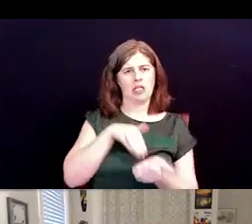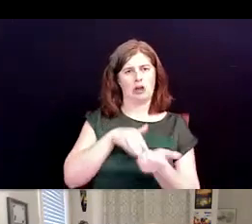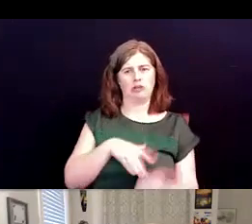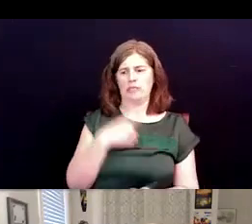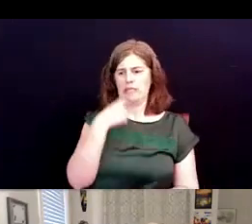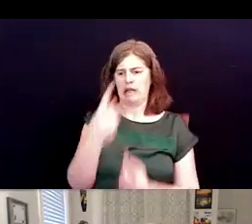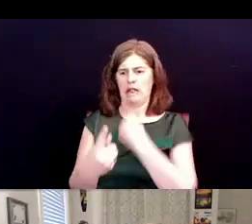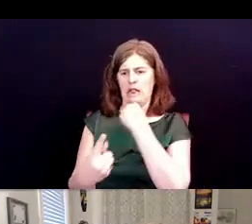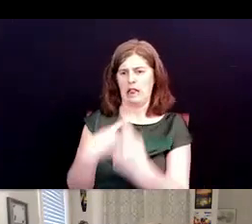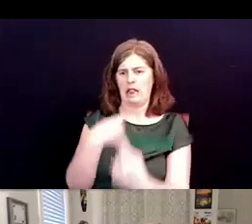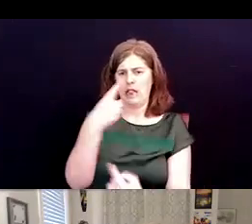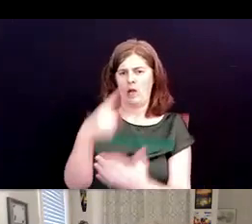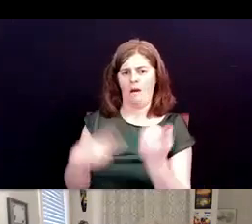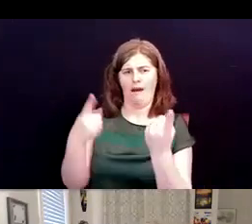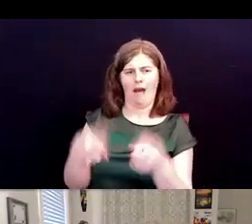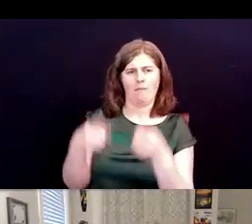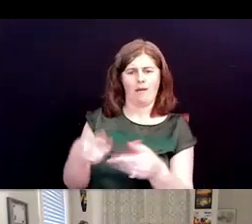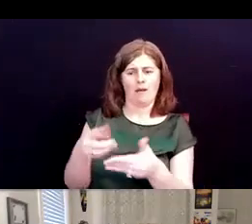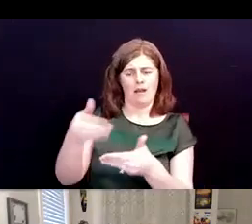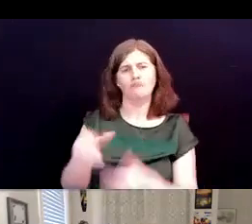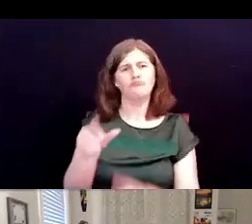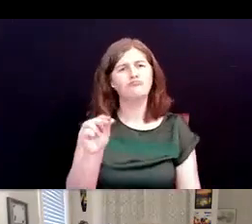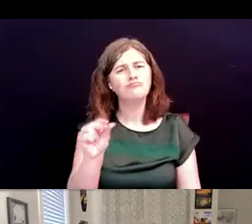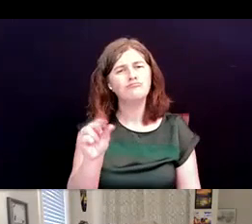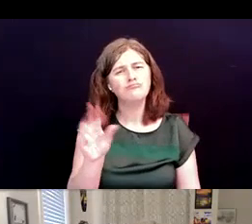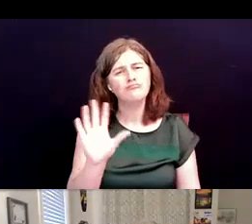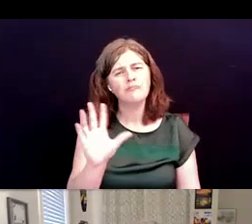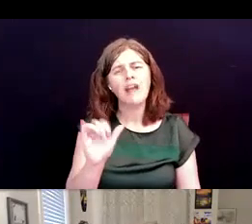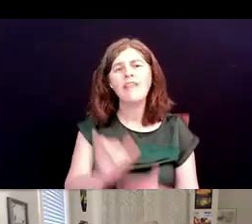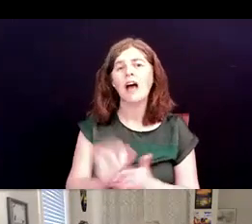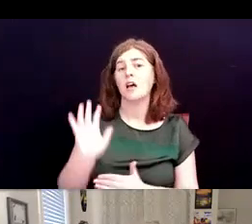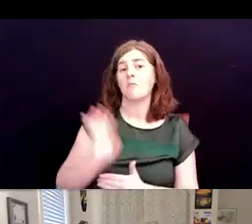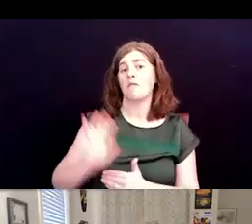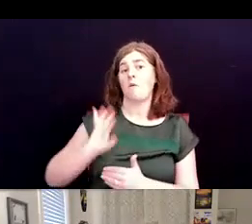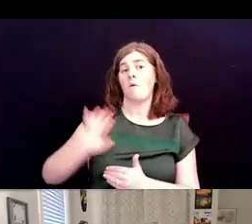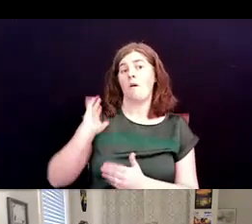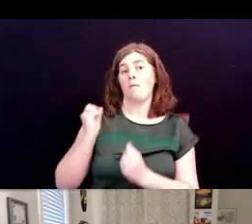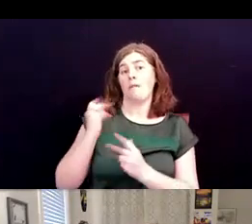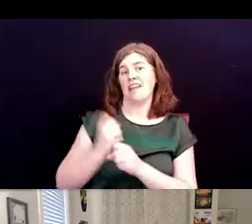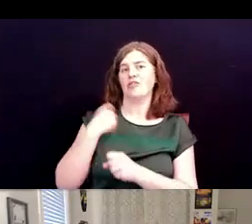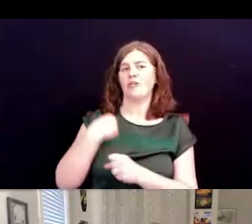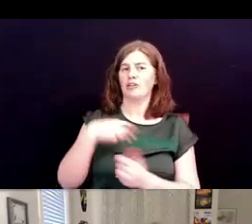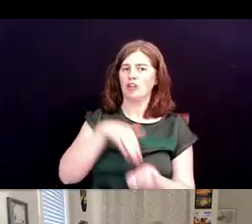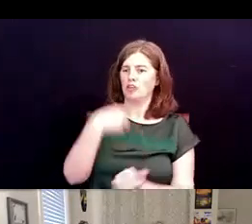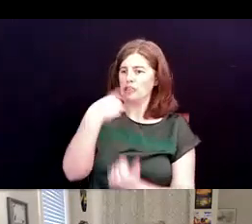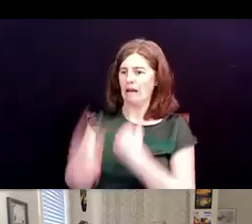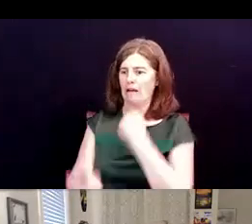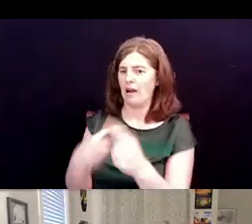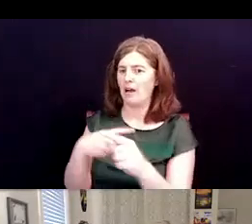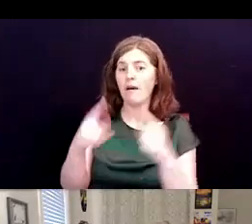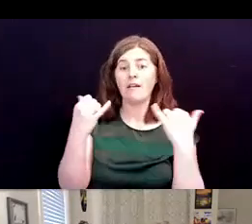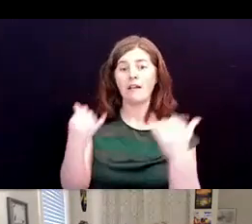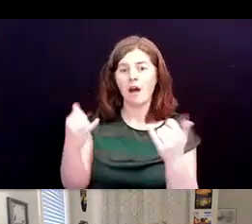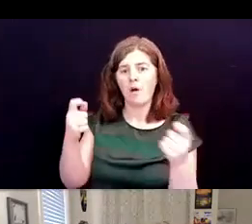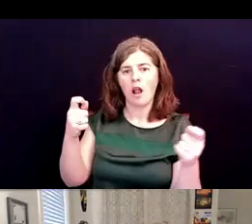needs to happen or what needs to take place next. You know, that is something that was the practice of medicine many moons ago, but certainly now we've evolved and